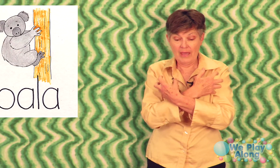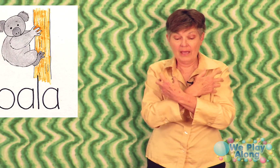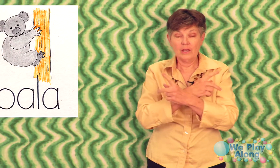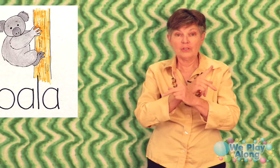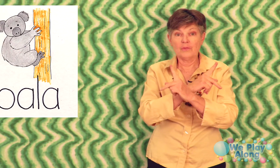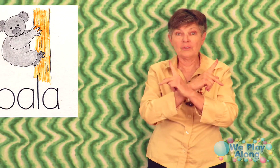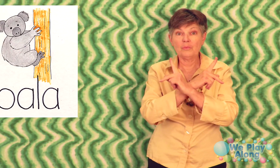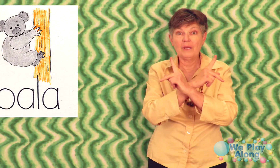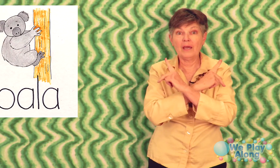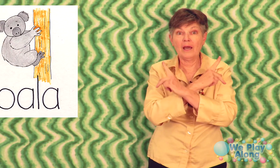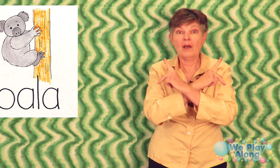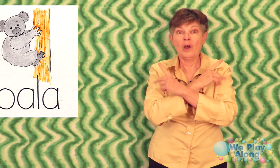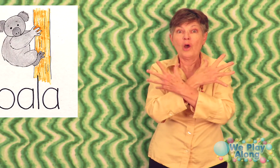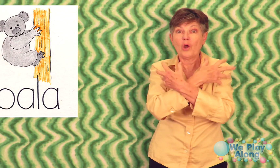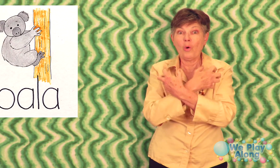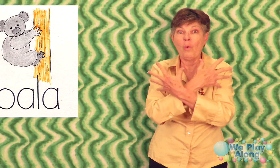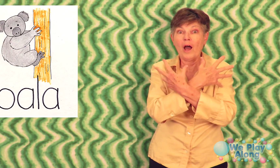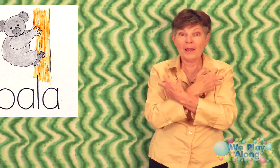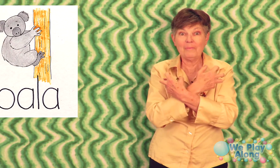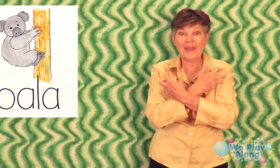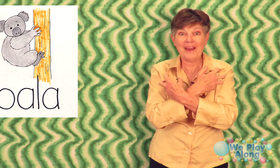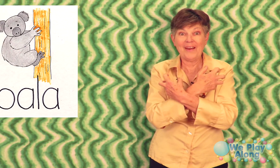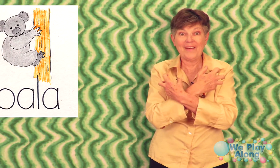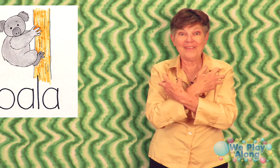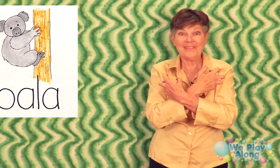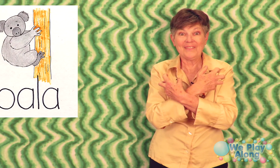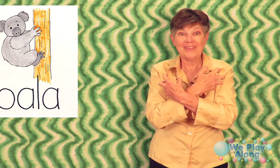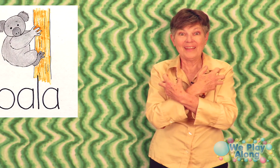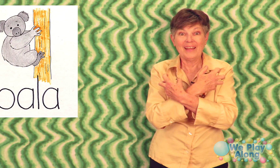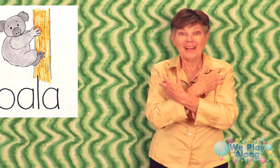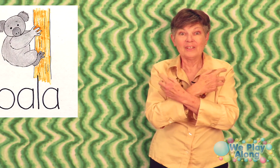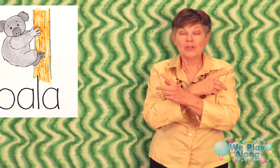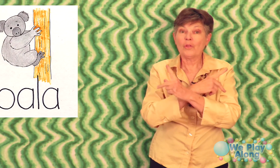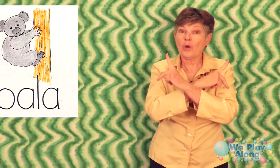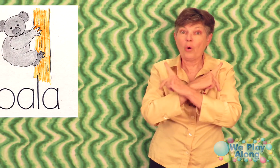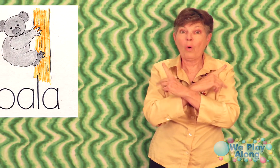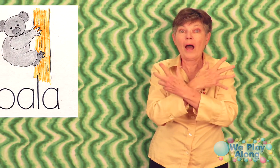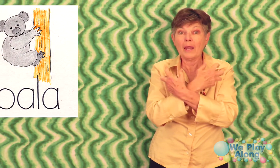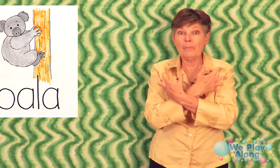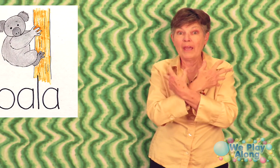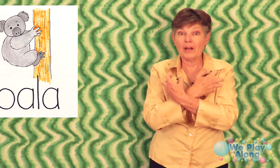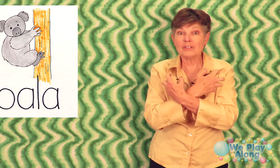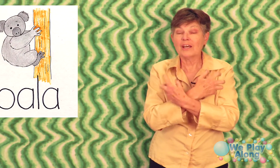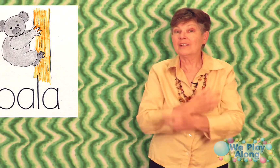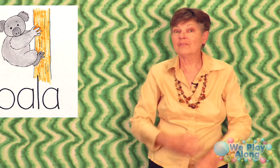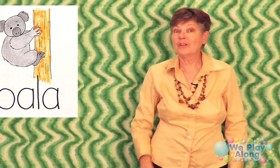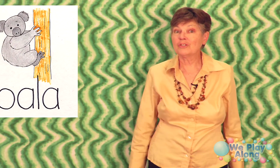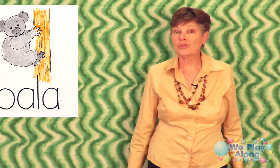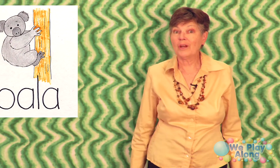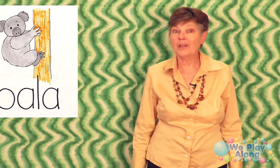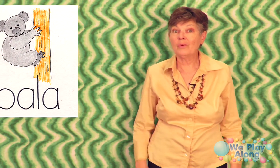Okay, so this would be a koala bear. So the koala bears live in Australia with